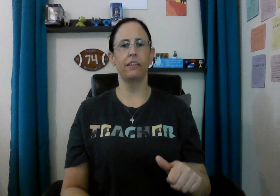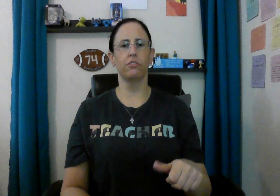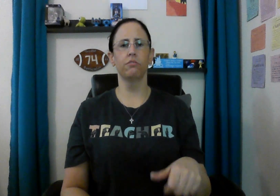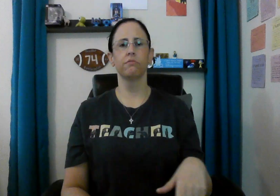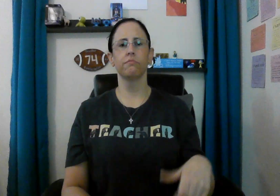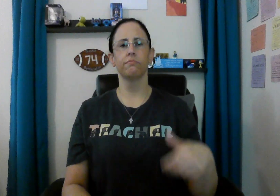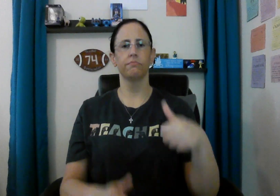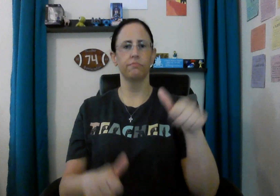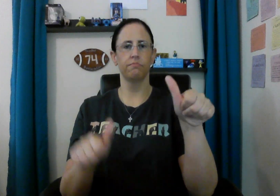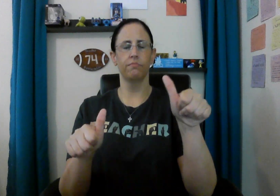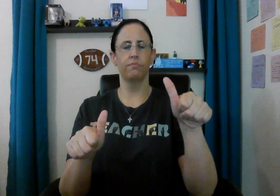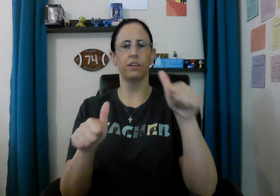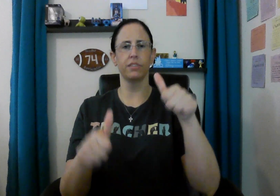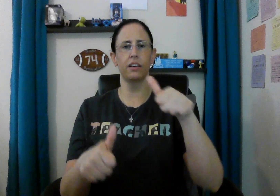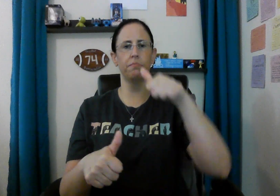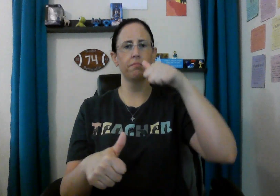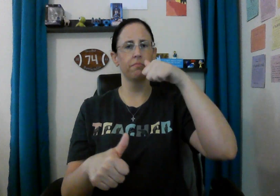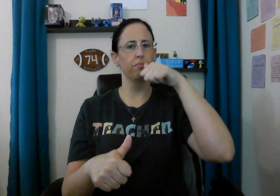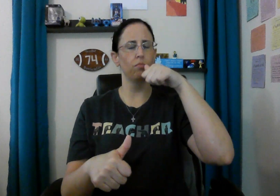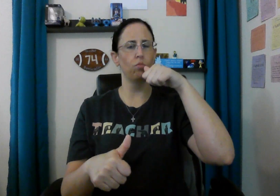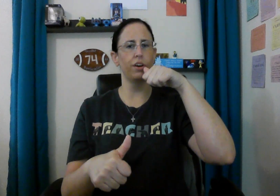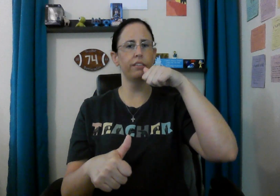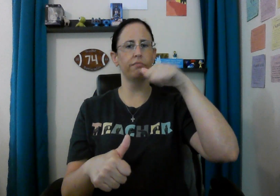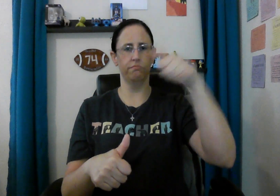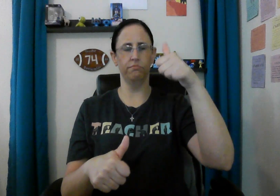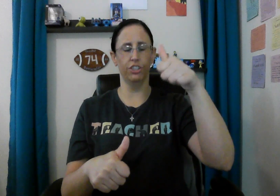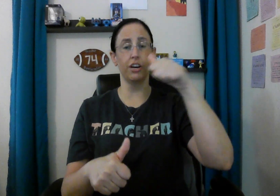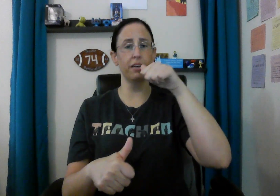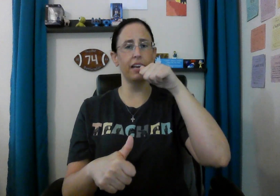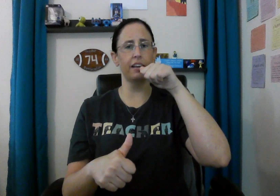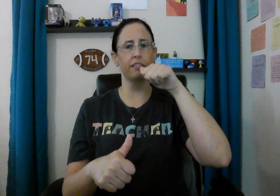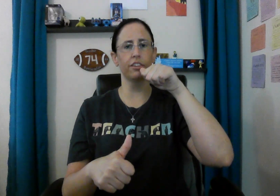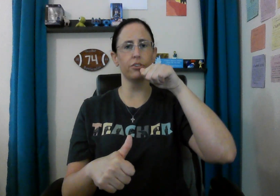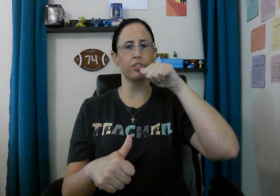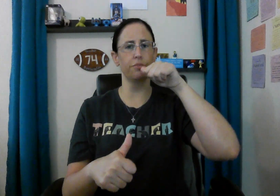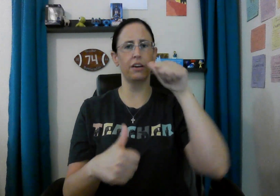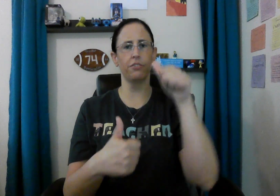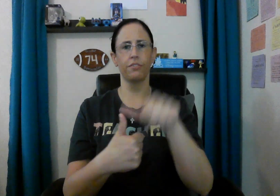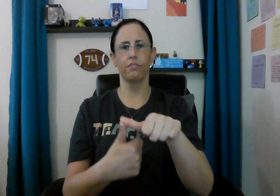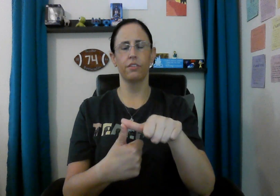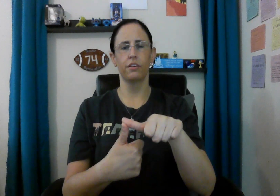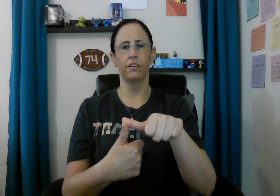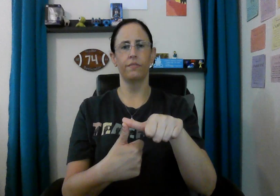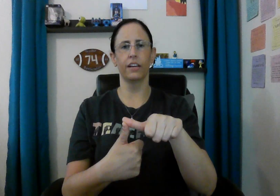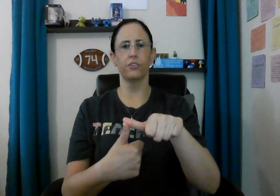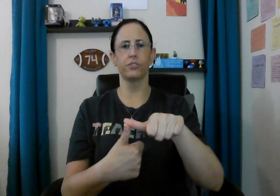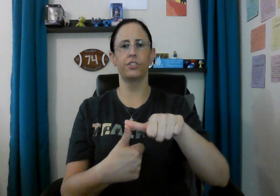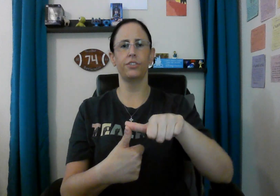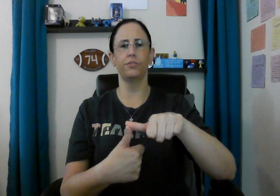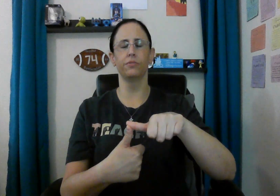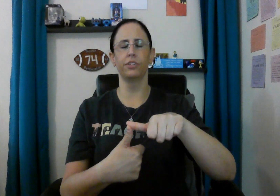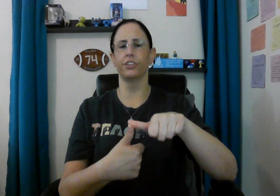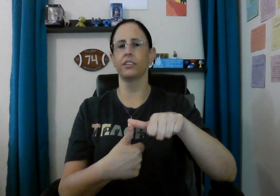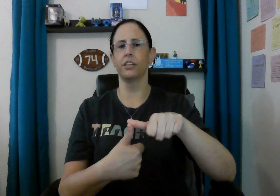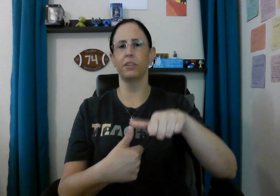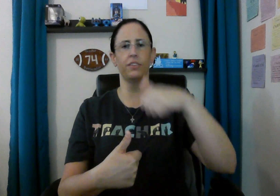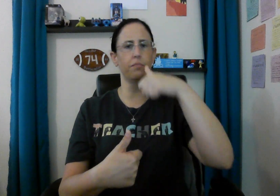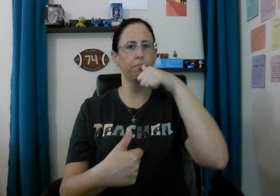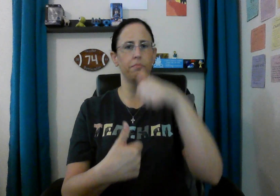Mail. Thumbs up. One. Your dominant hand goes to your mouth, then goes to your non-dominant thumb,